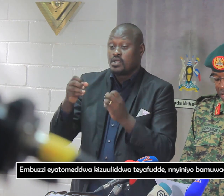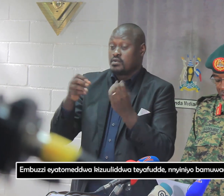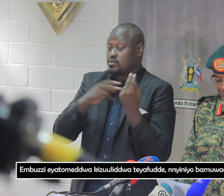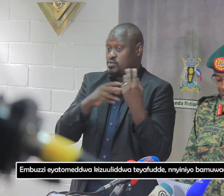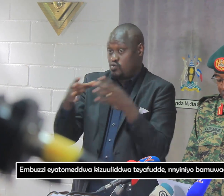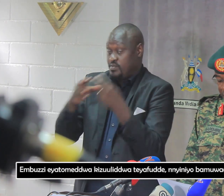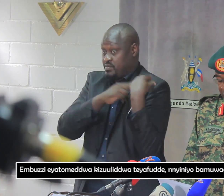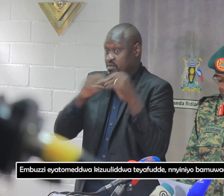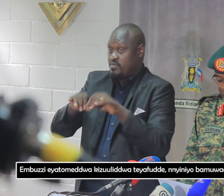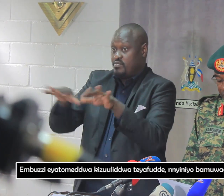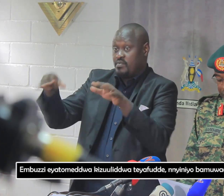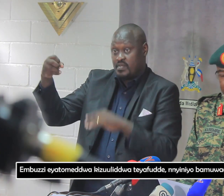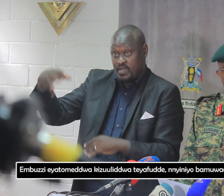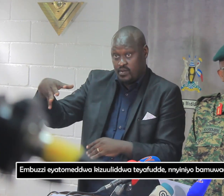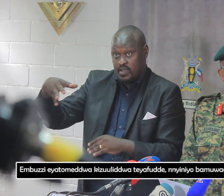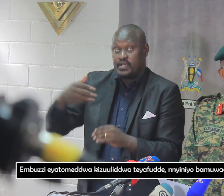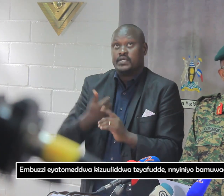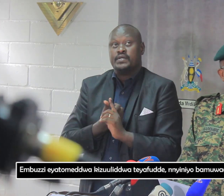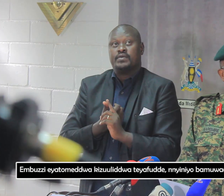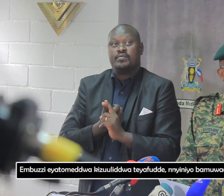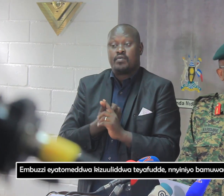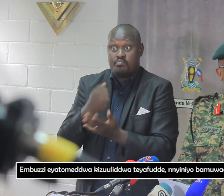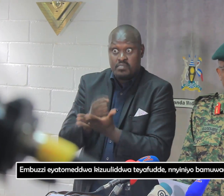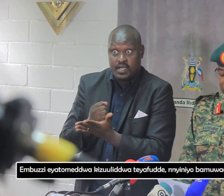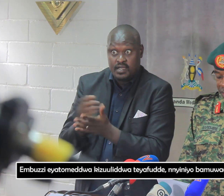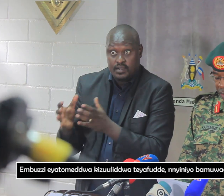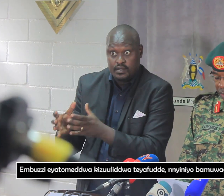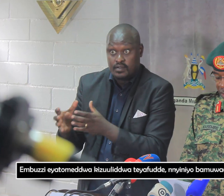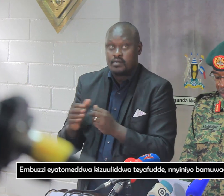Transmission and Distribution Companies, banks,